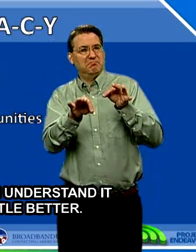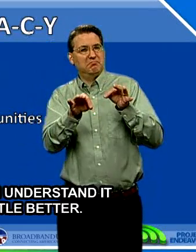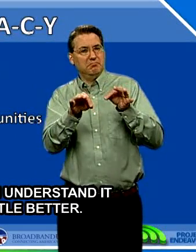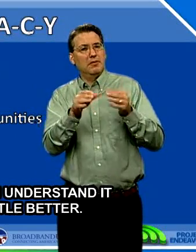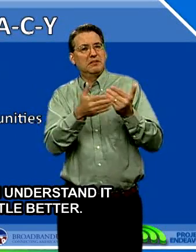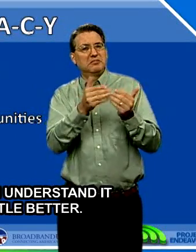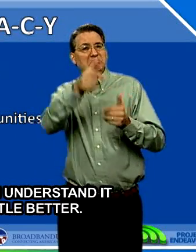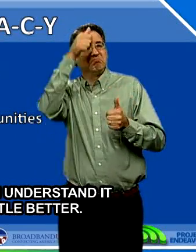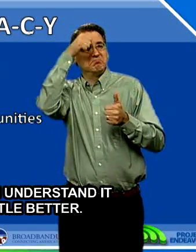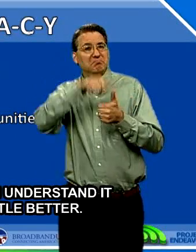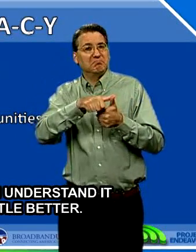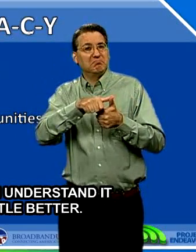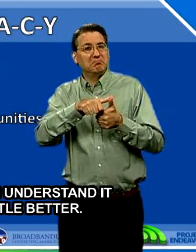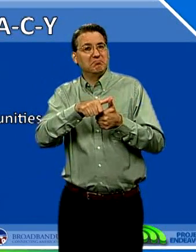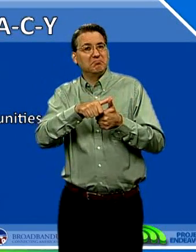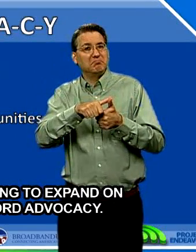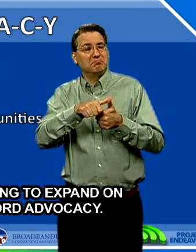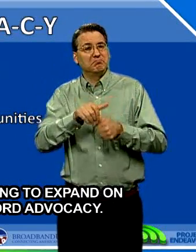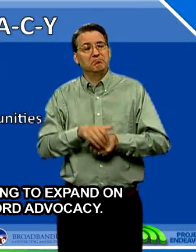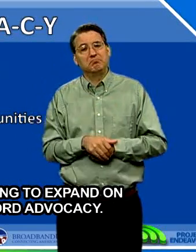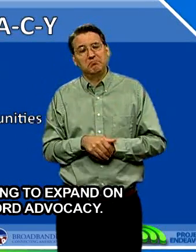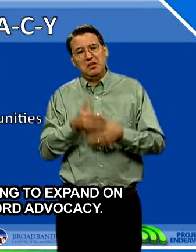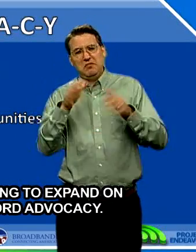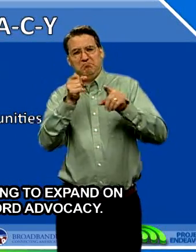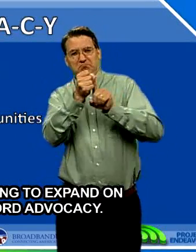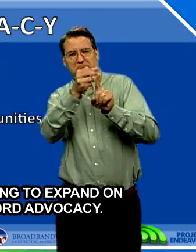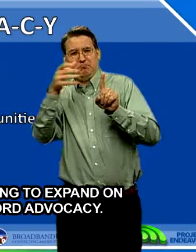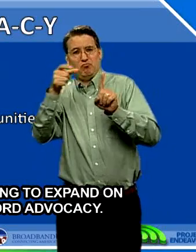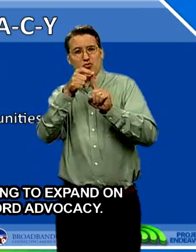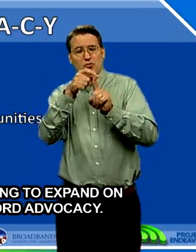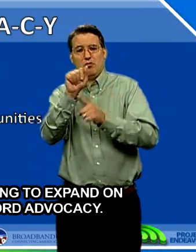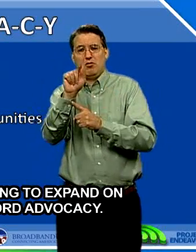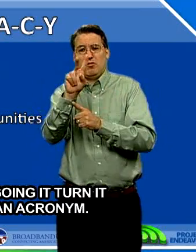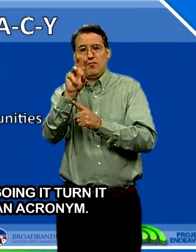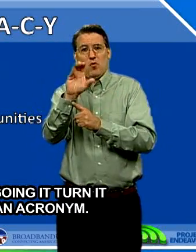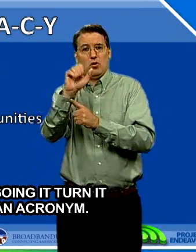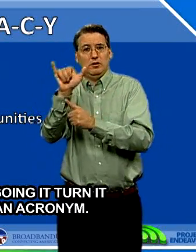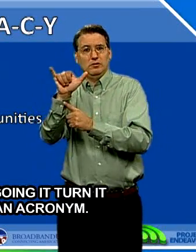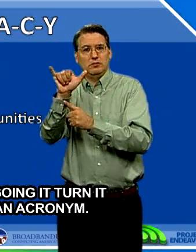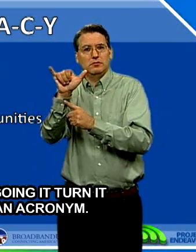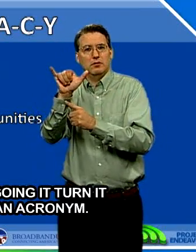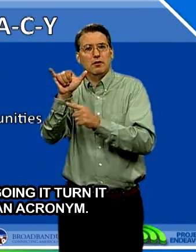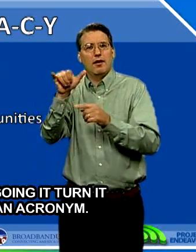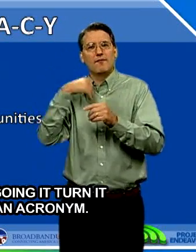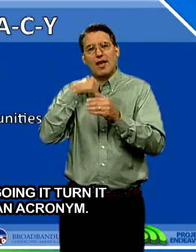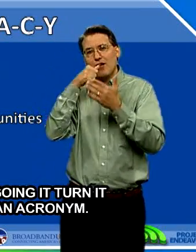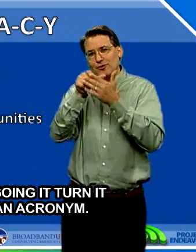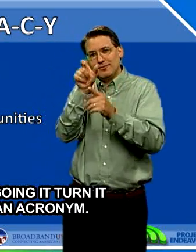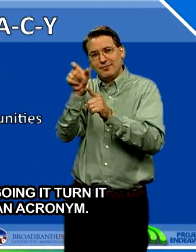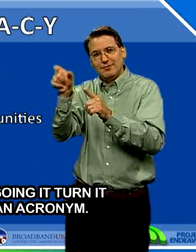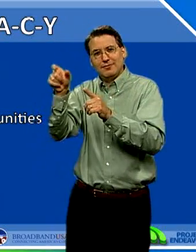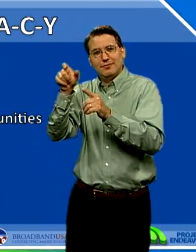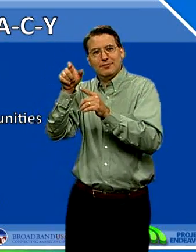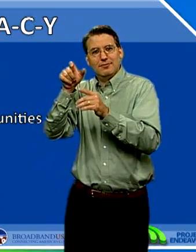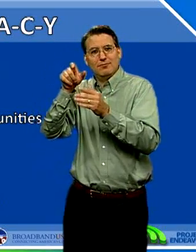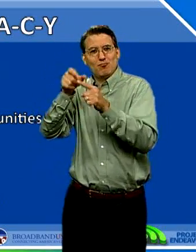can understand it a little better. We're going to expand on that word advocacy. We're going to turn it into an acronym.